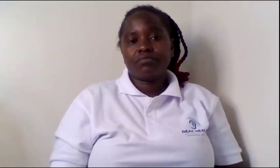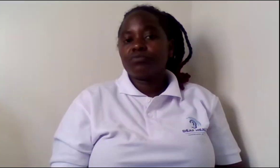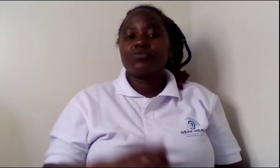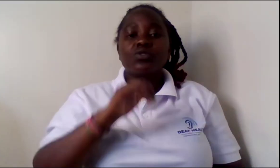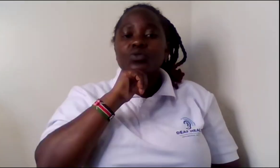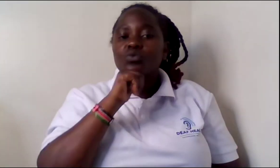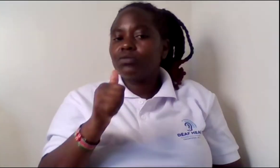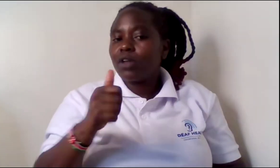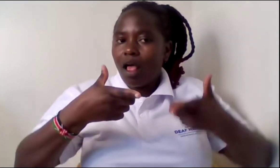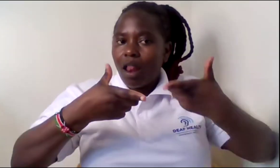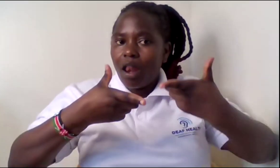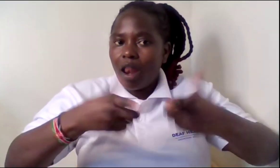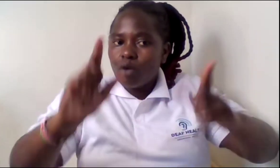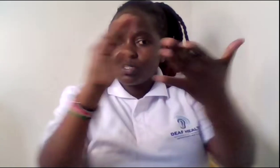share someone else's status